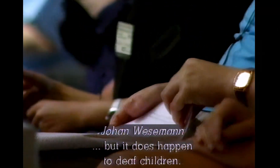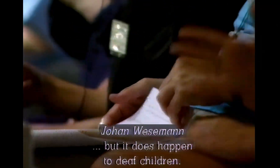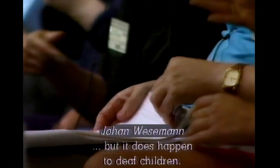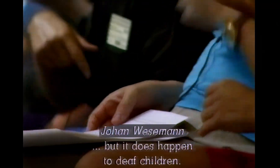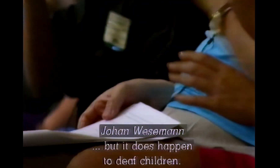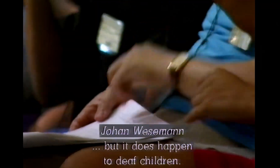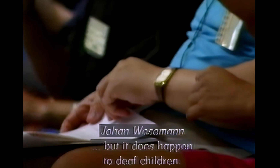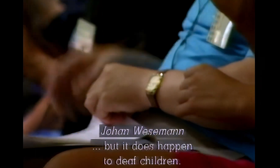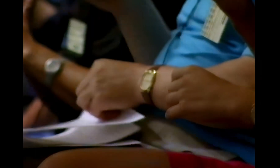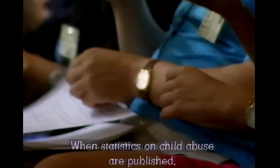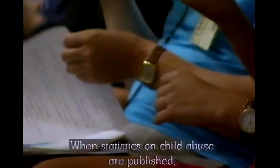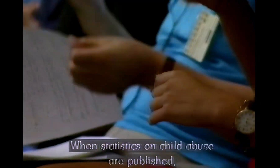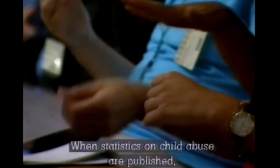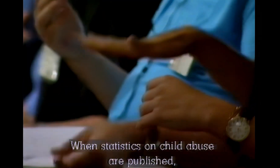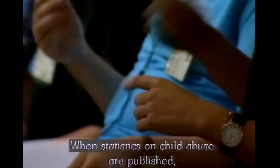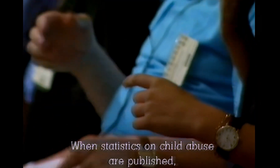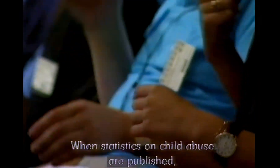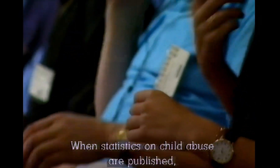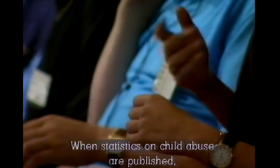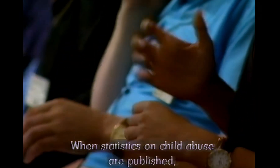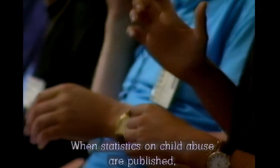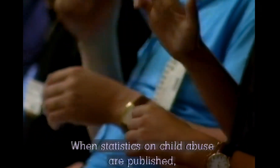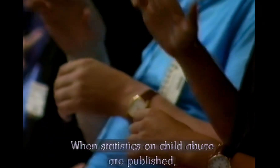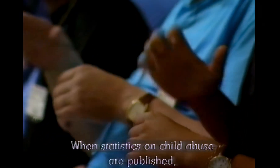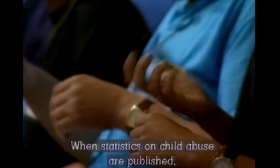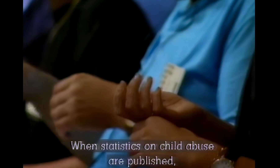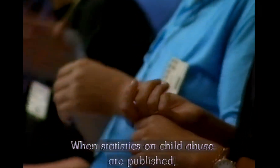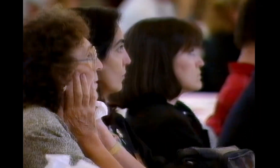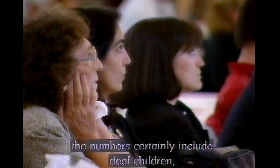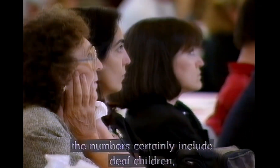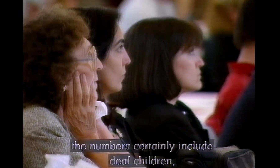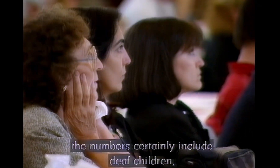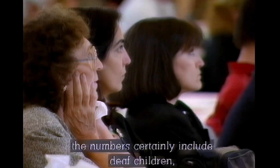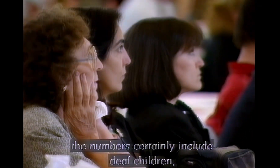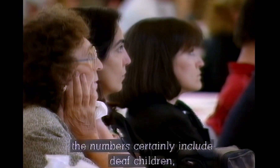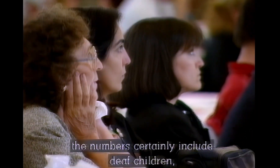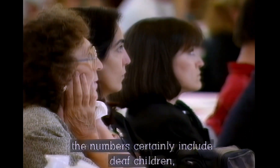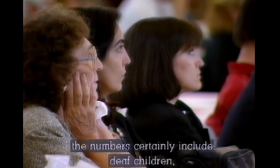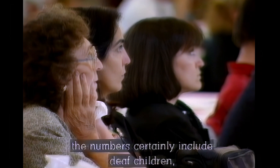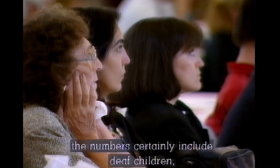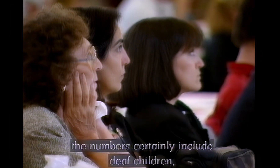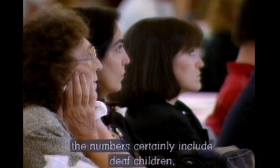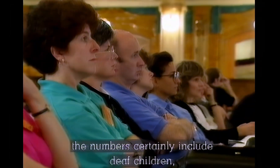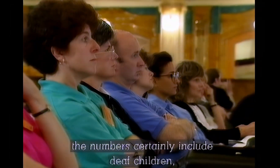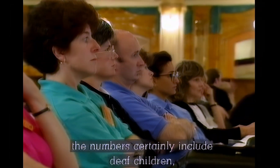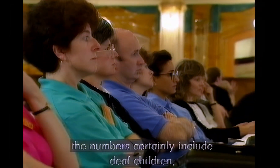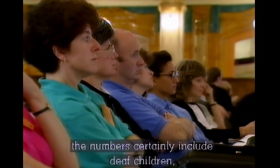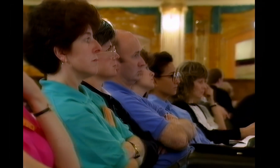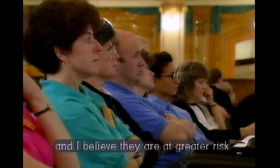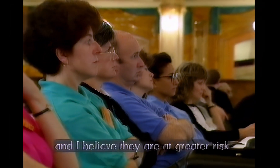children. When statistics on child abuse are published, the numbers certainly include deaf children. and